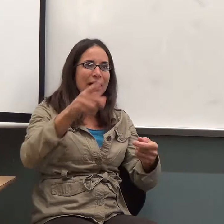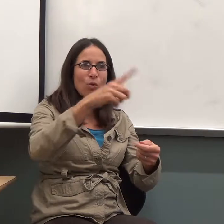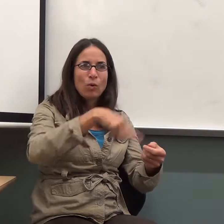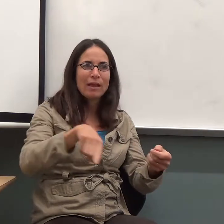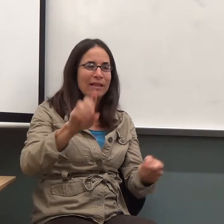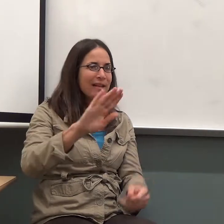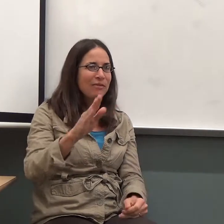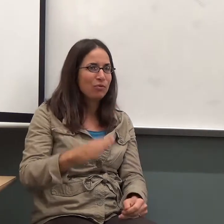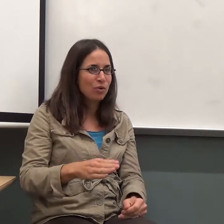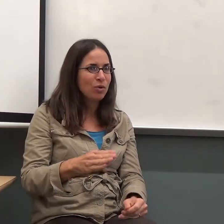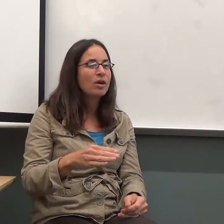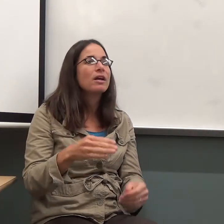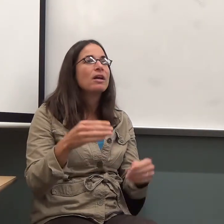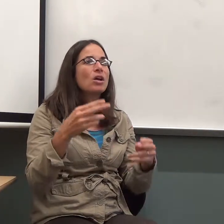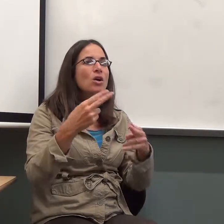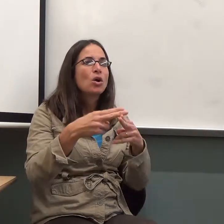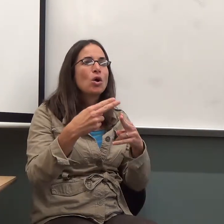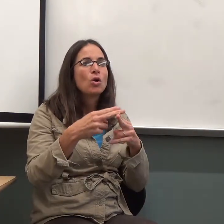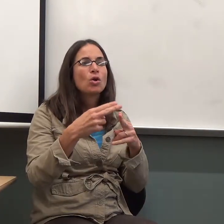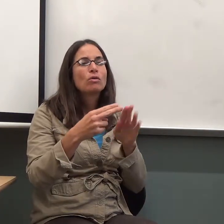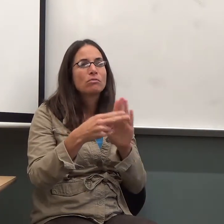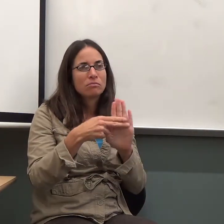heard them call it something else. Steering wheel. Steering wheel.